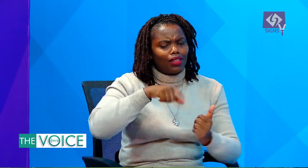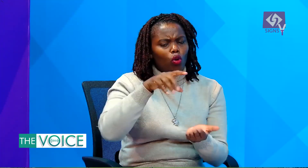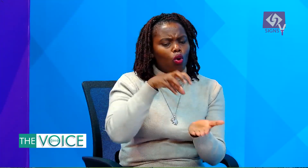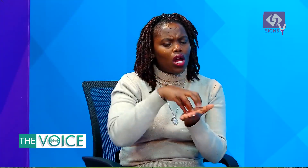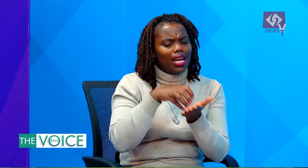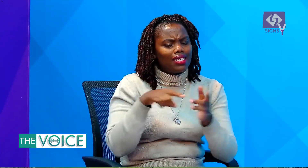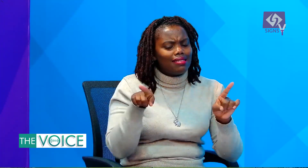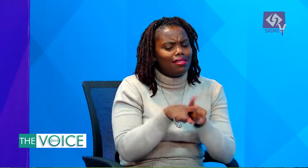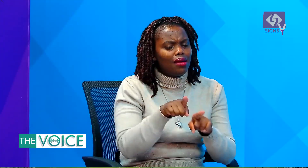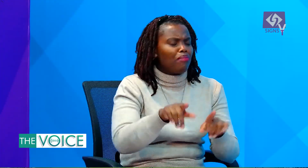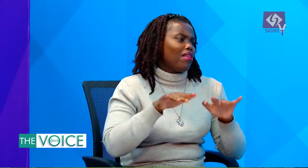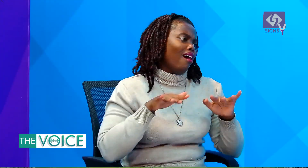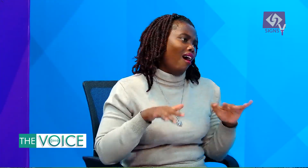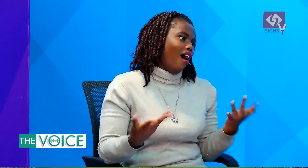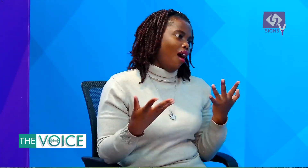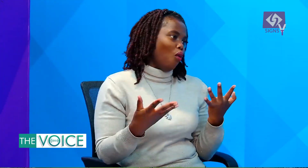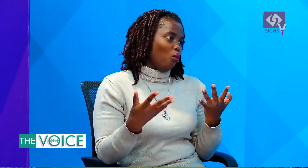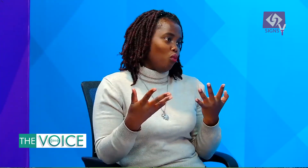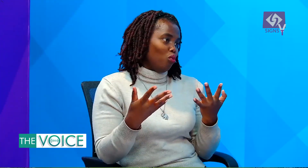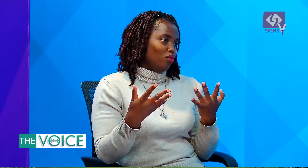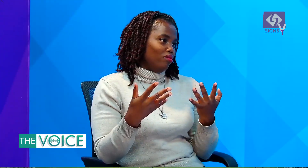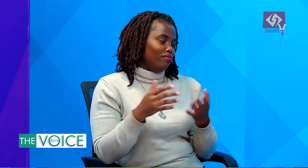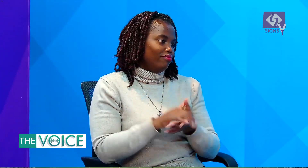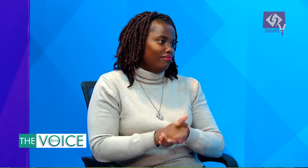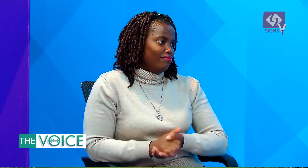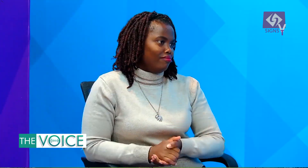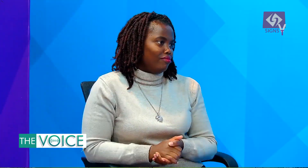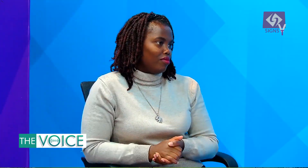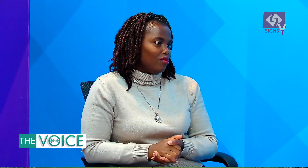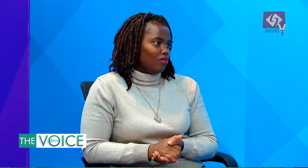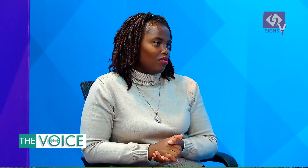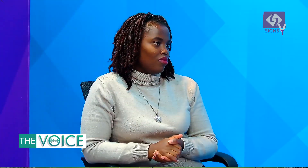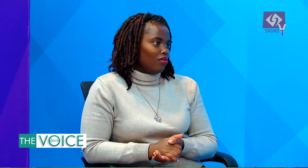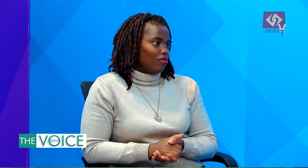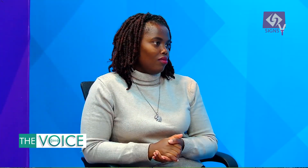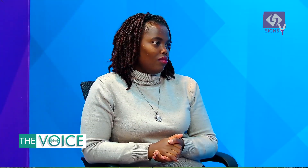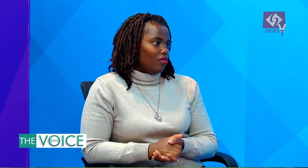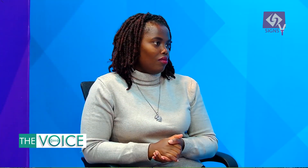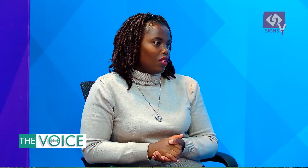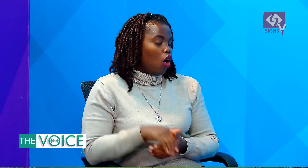deaf students. So when these situations happen, how do you assist?